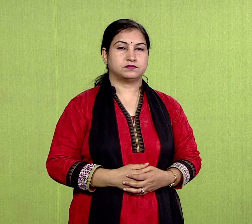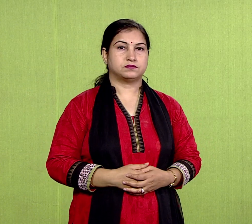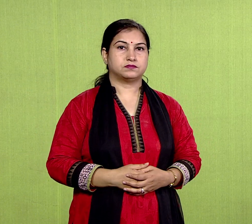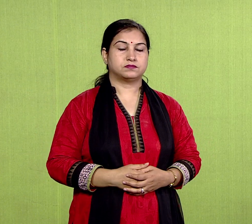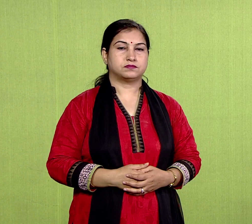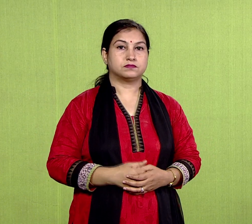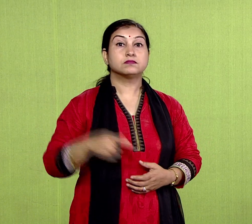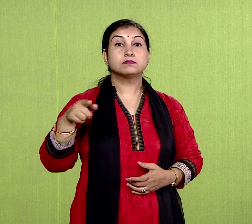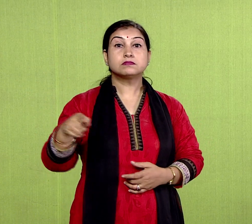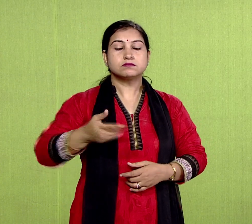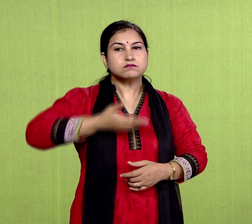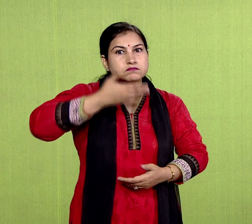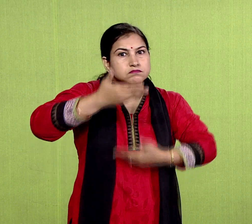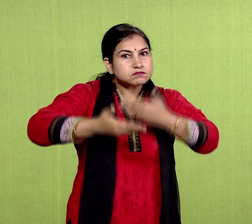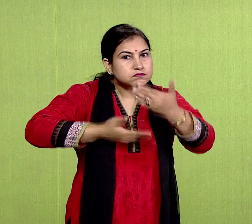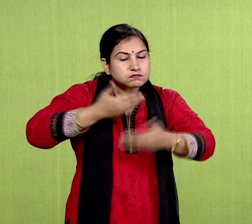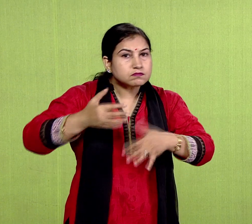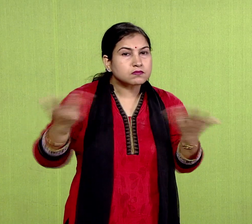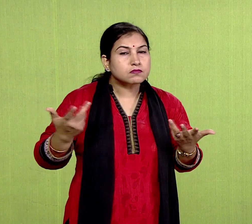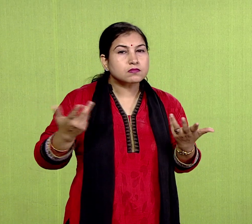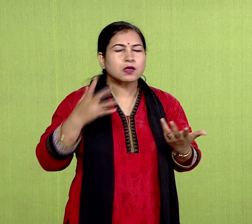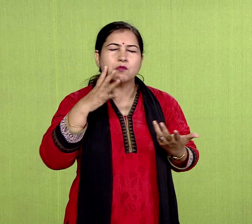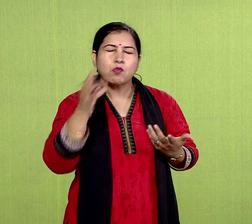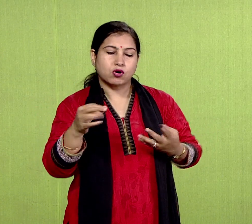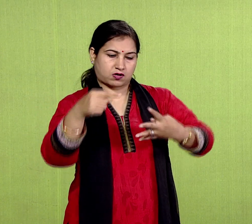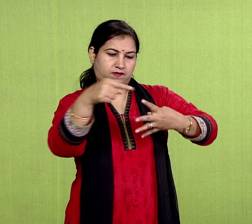His teachings included four noble truths